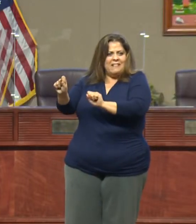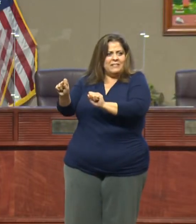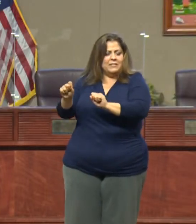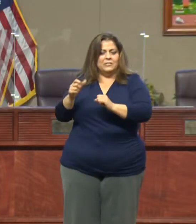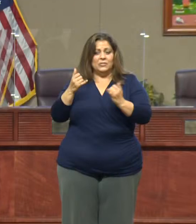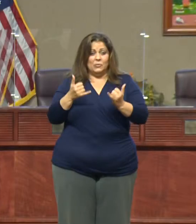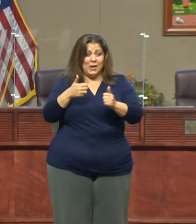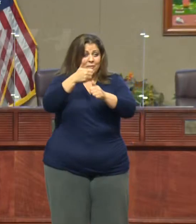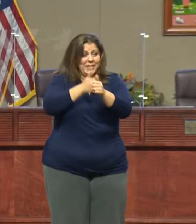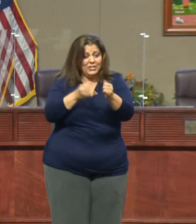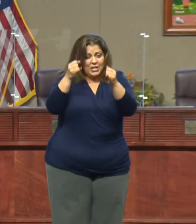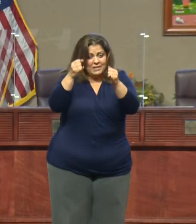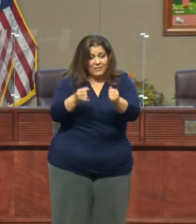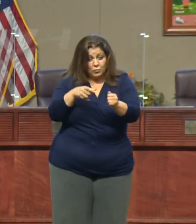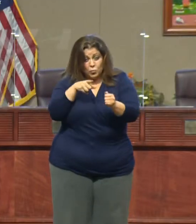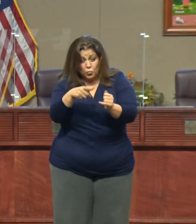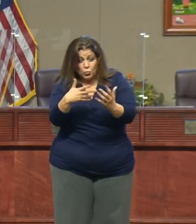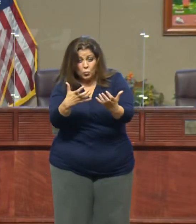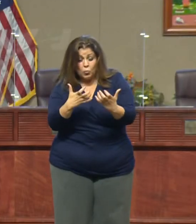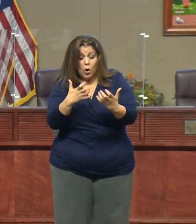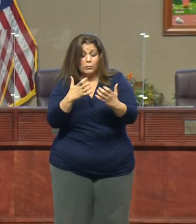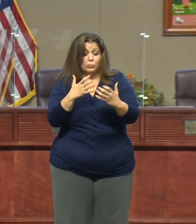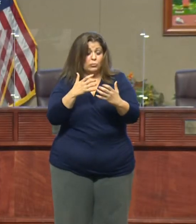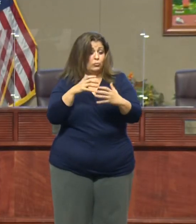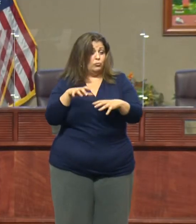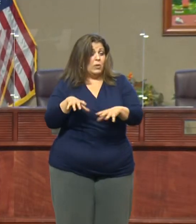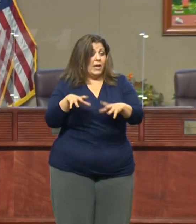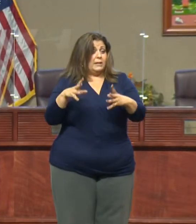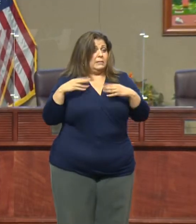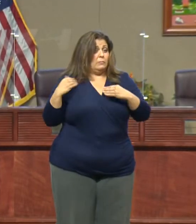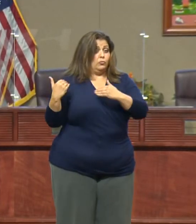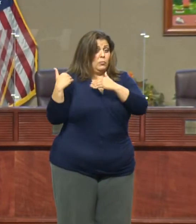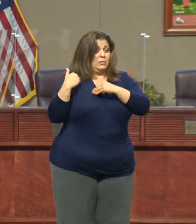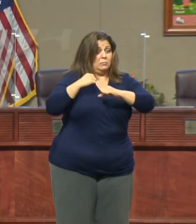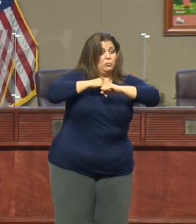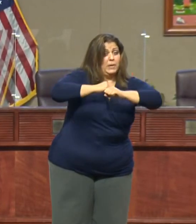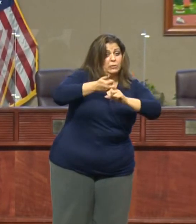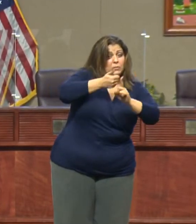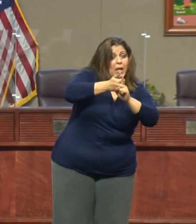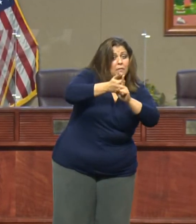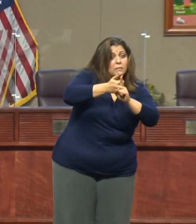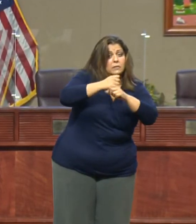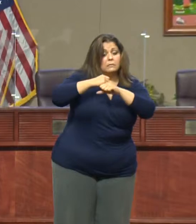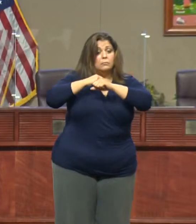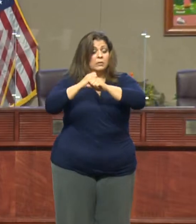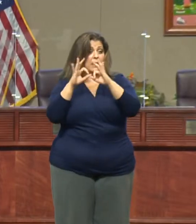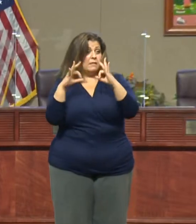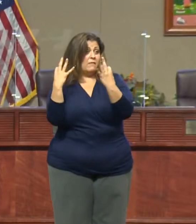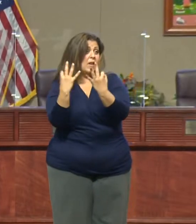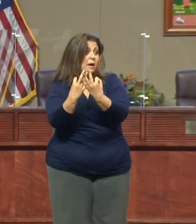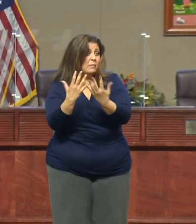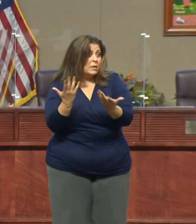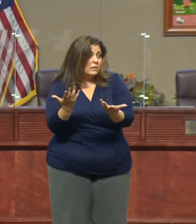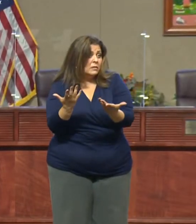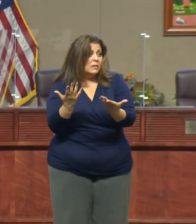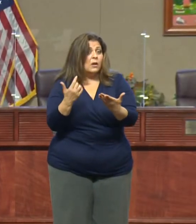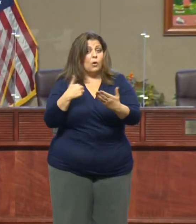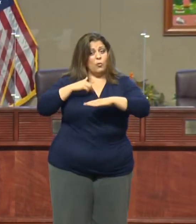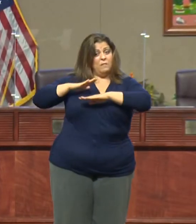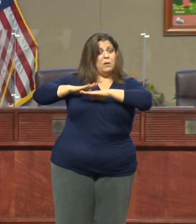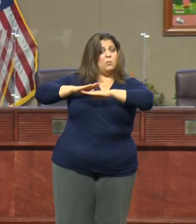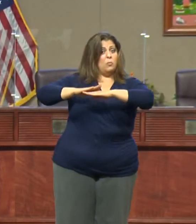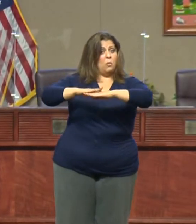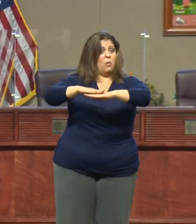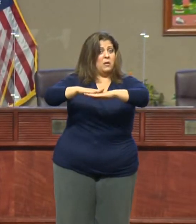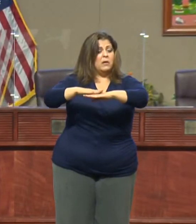take that responsibility and protect themselves and protect the family. I think the government has been to a point that we have achieved a level